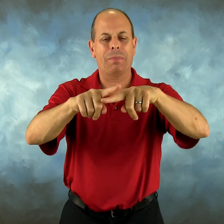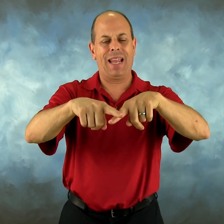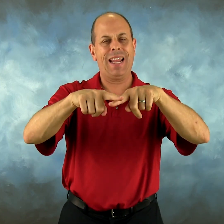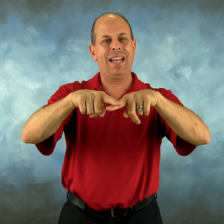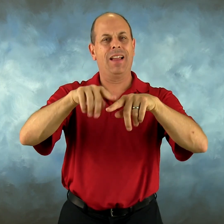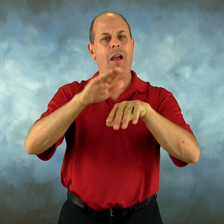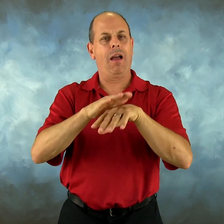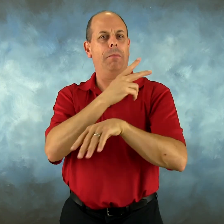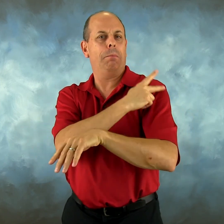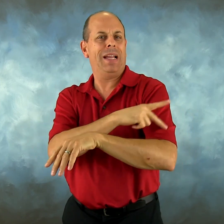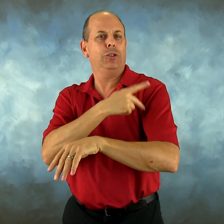and having them